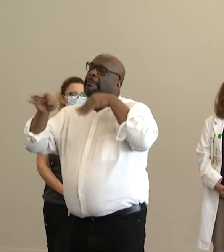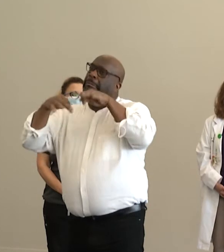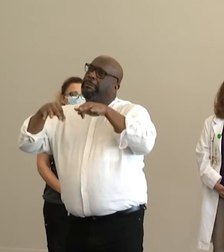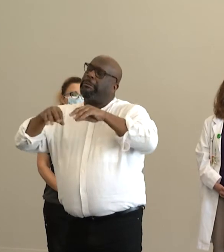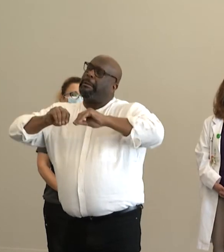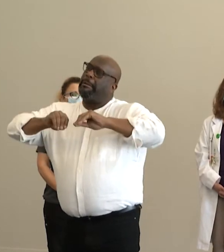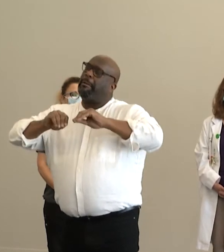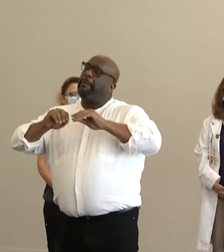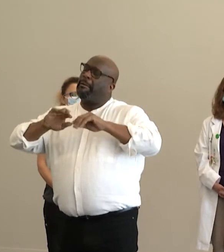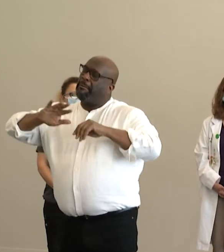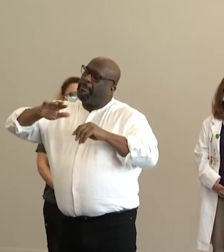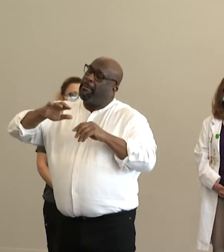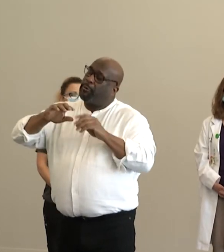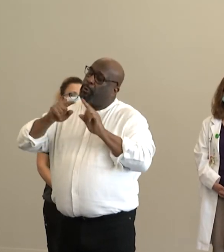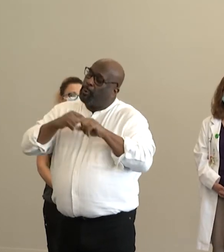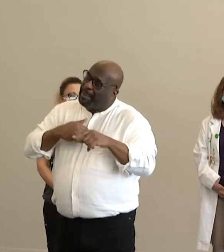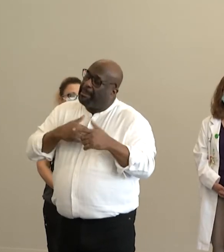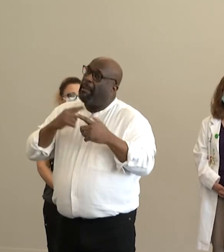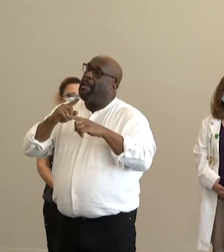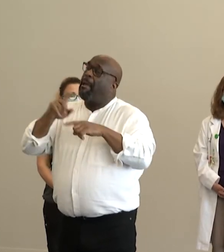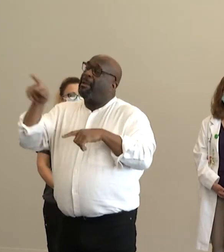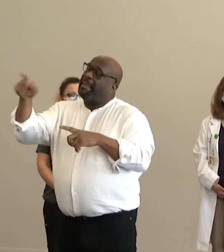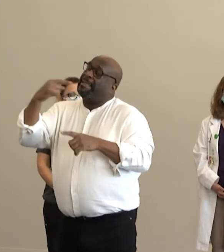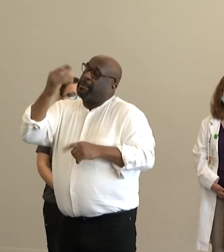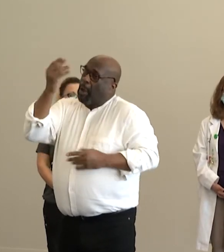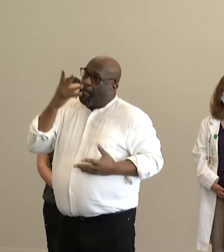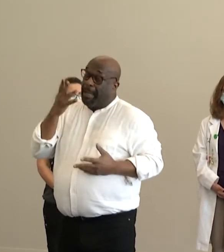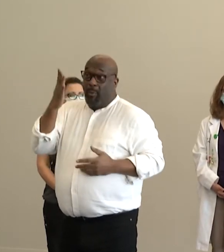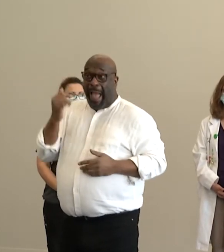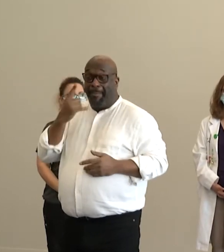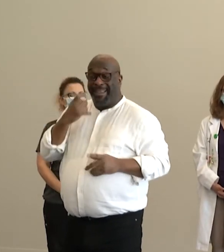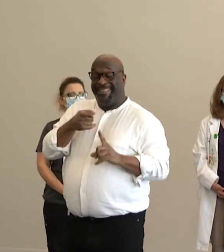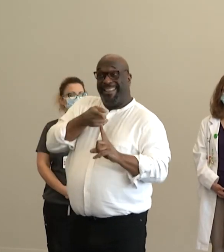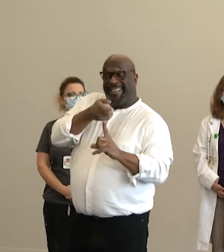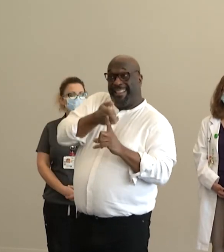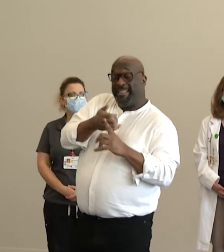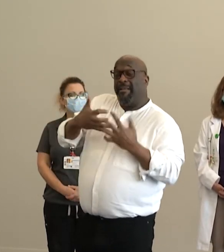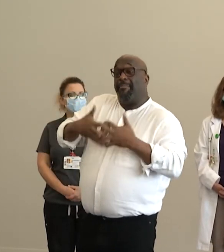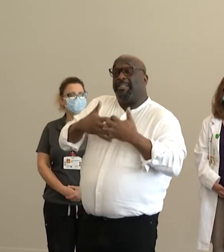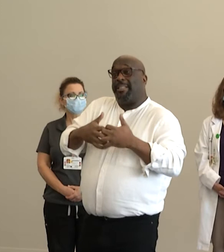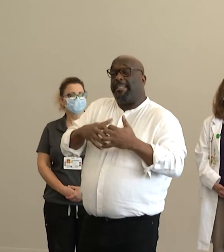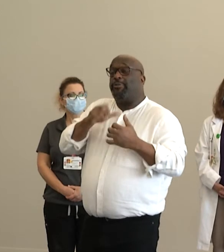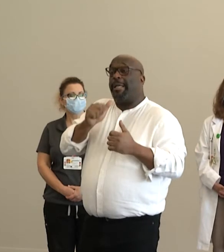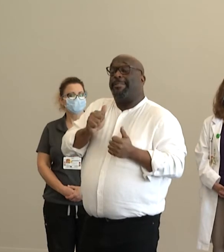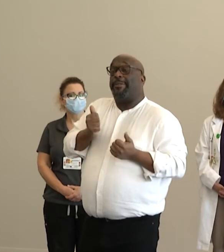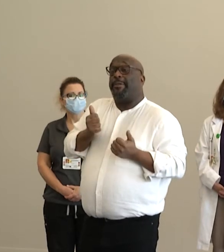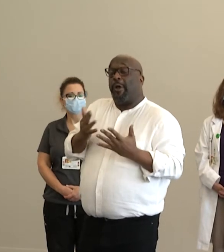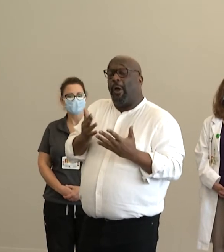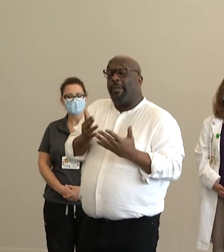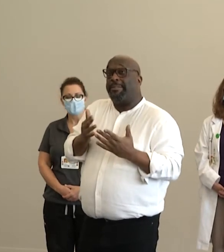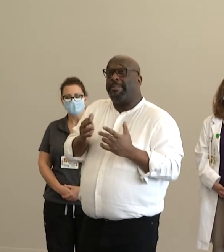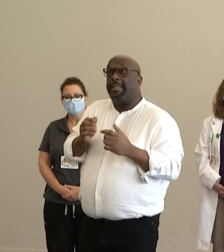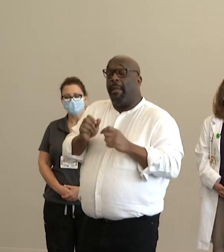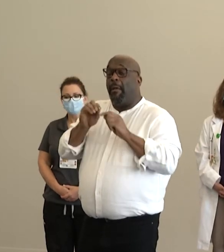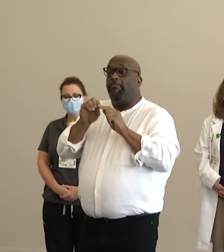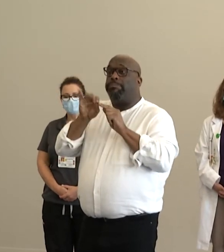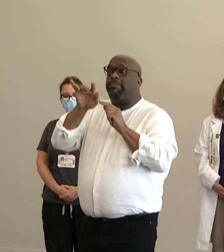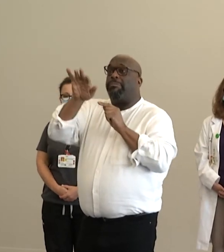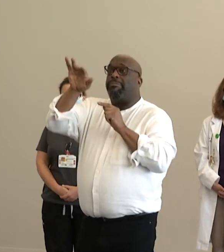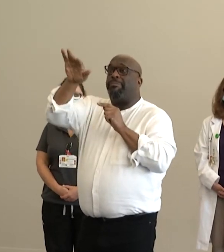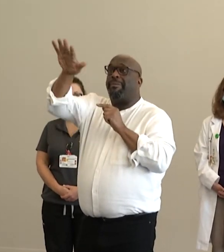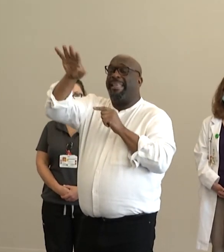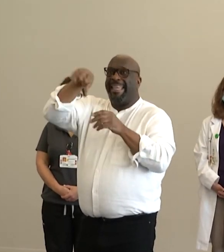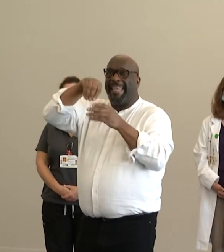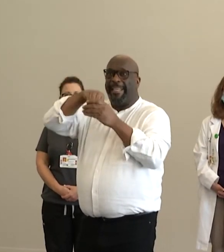it was mentioned that because it does not cause aerosolization as much out into the